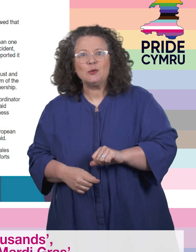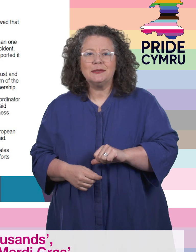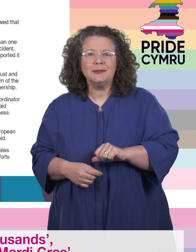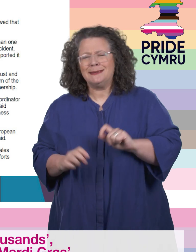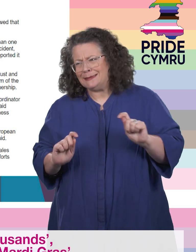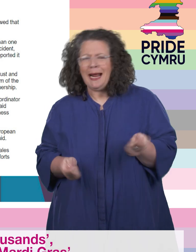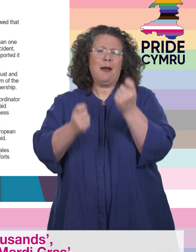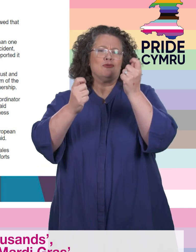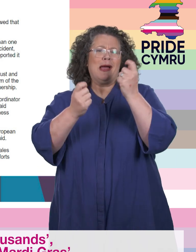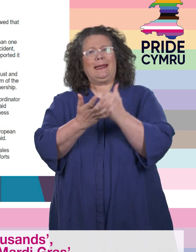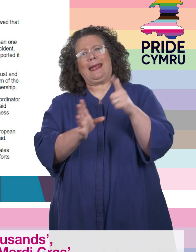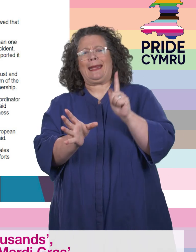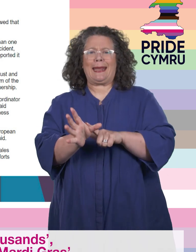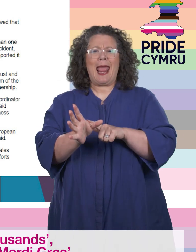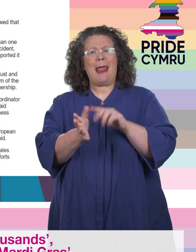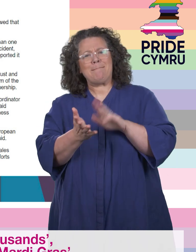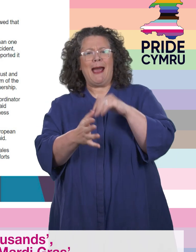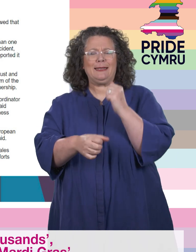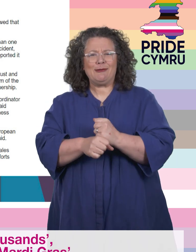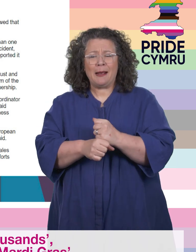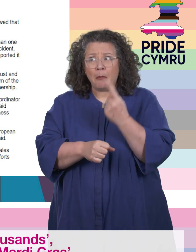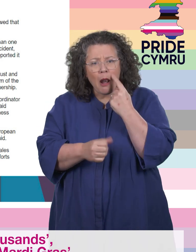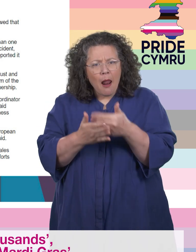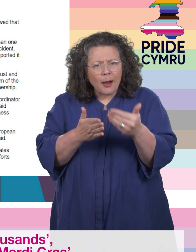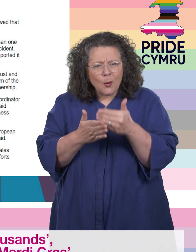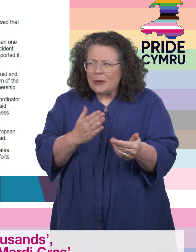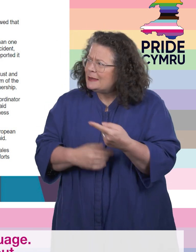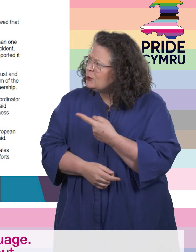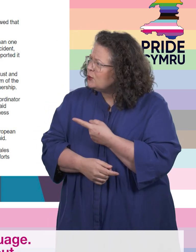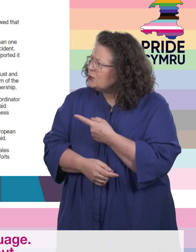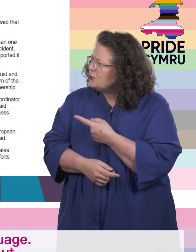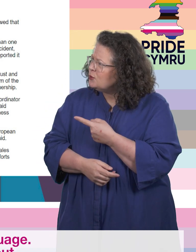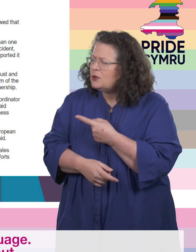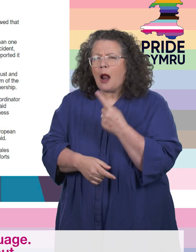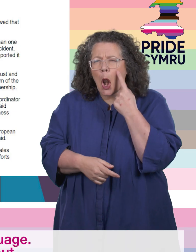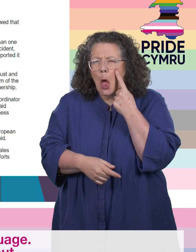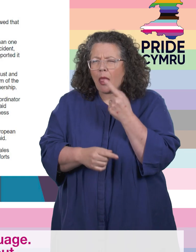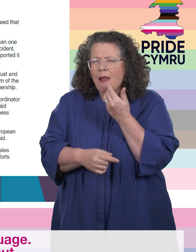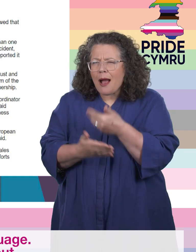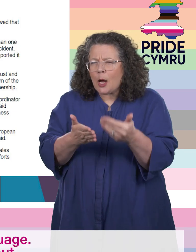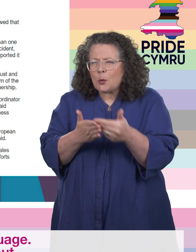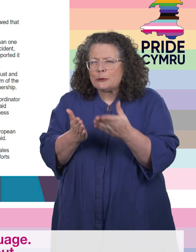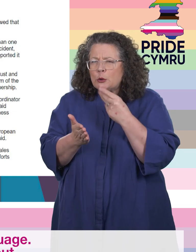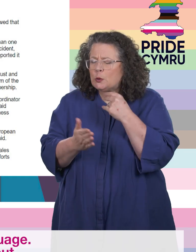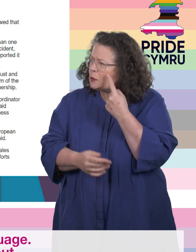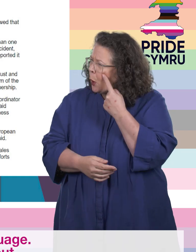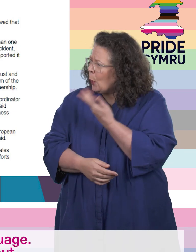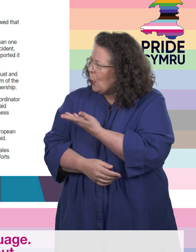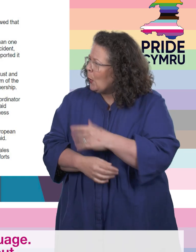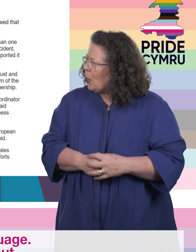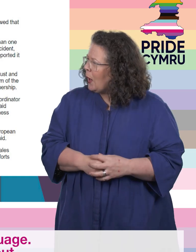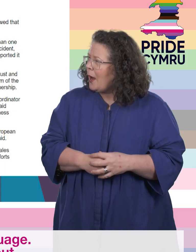now we've got thousands celebrate gay Mardi Gras. But look at the language. It's sort